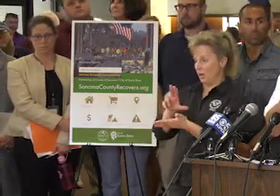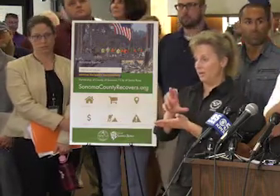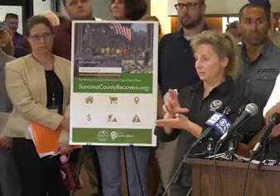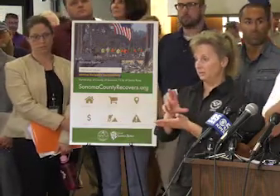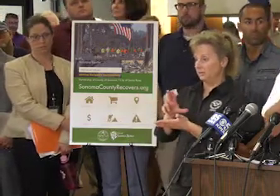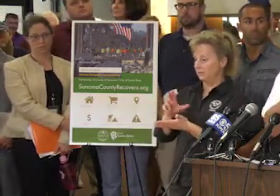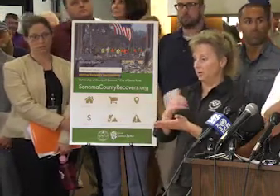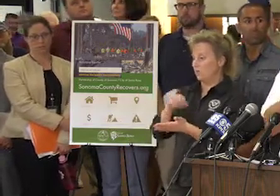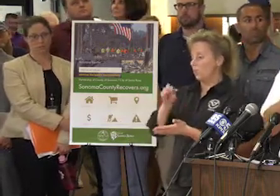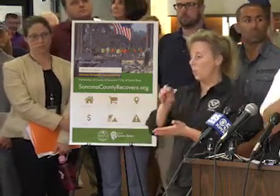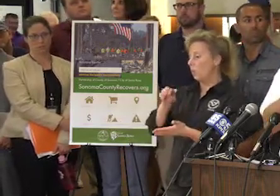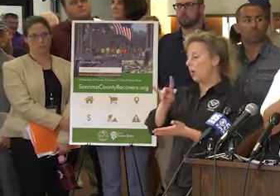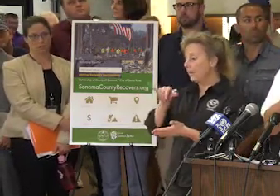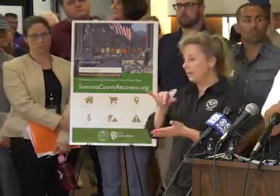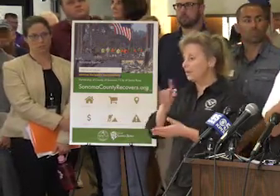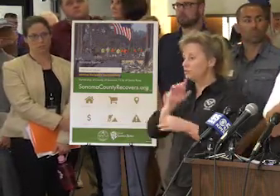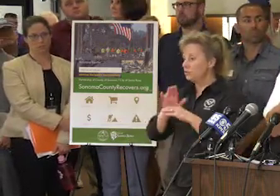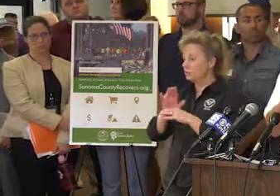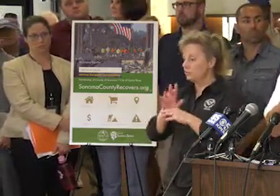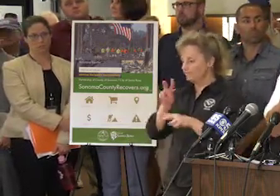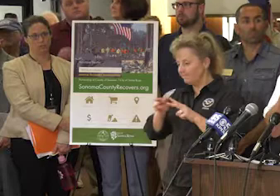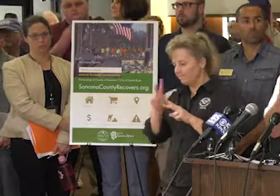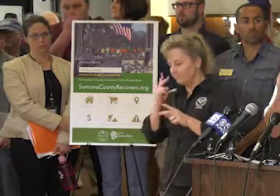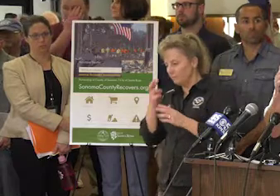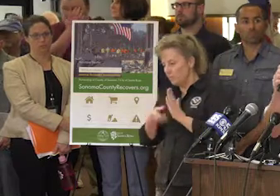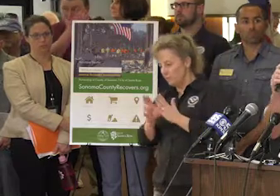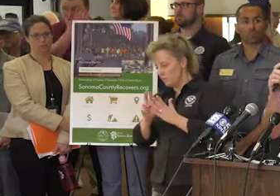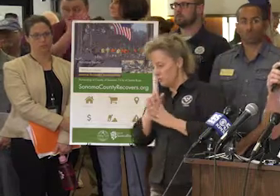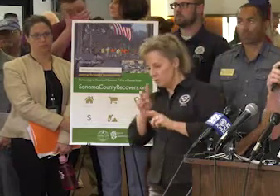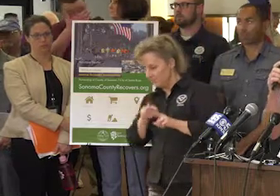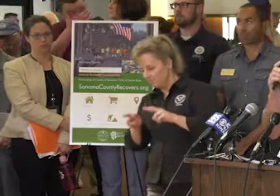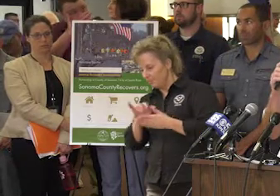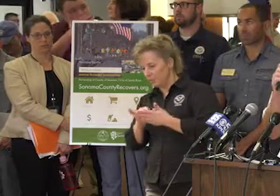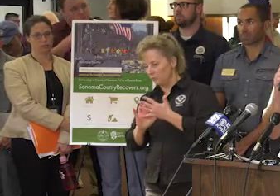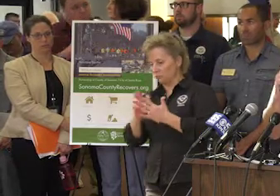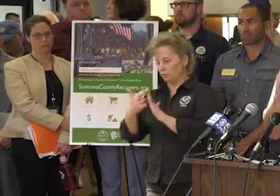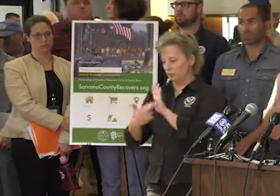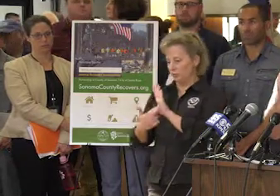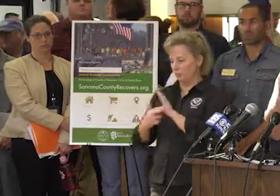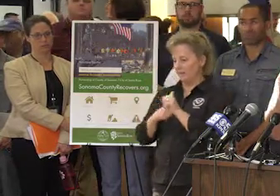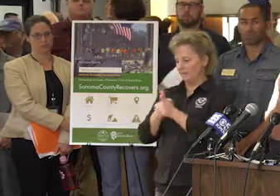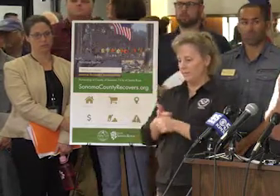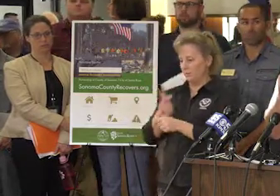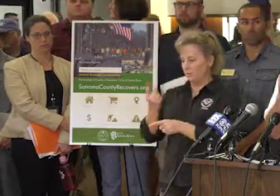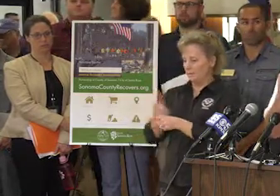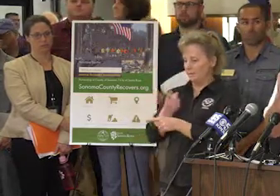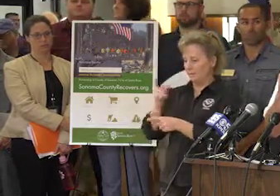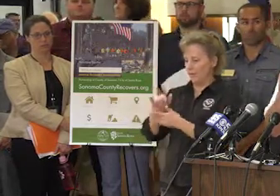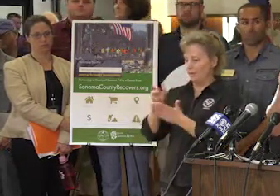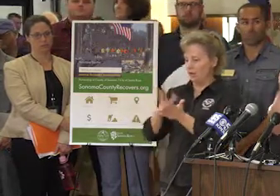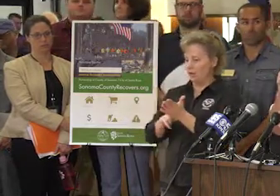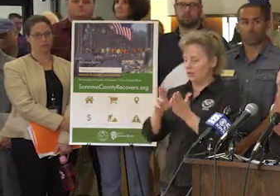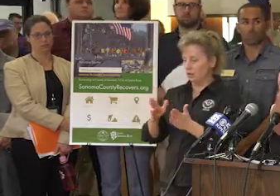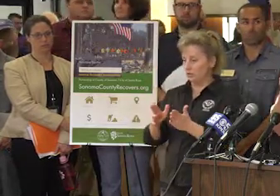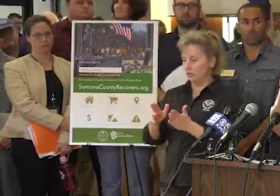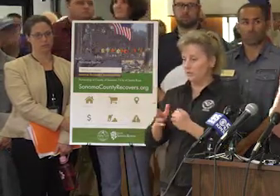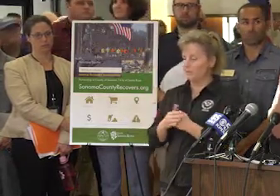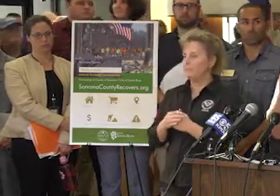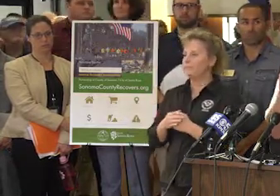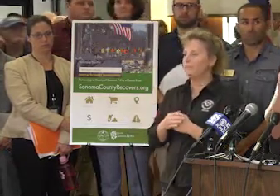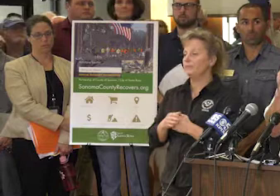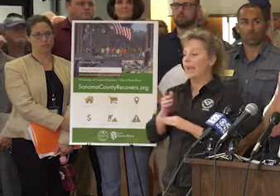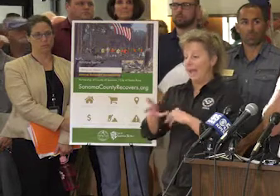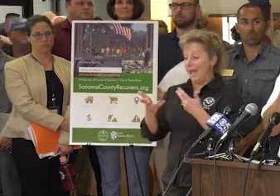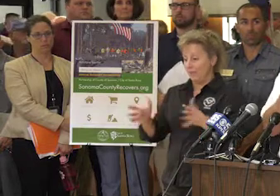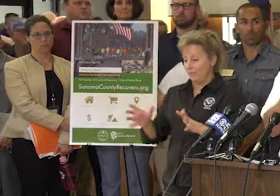We'll have quality assurance officers on site to review and make sure that those protocols are being followed correctly by the contractor. On sites